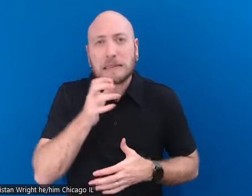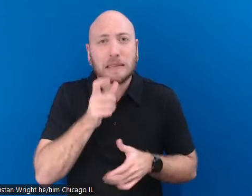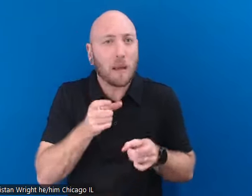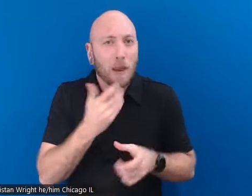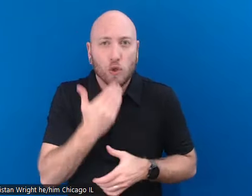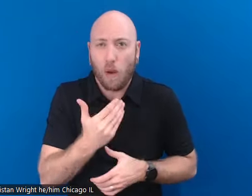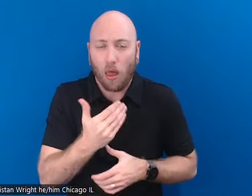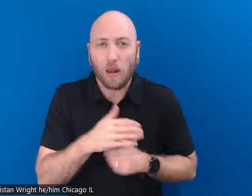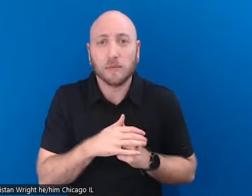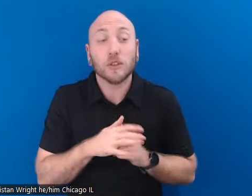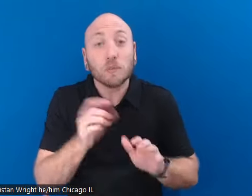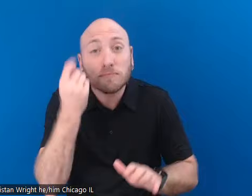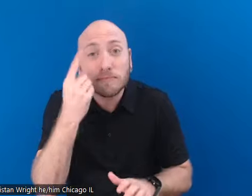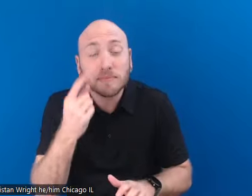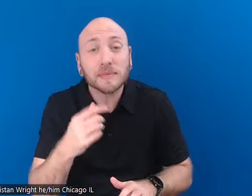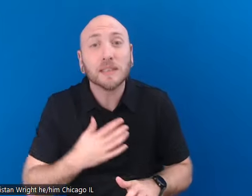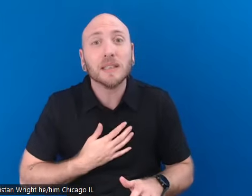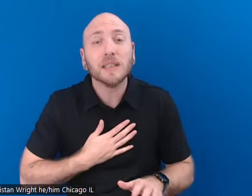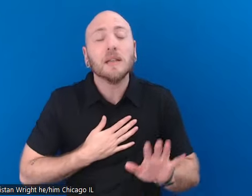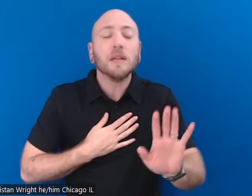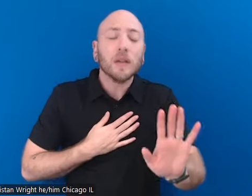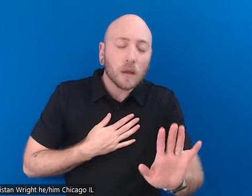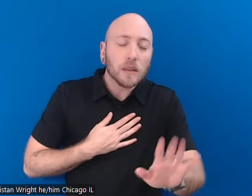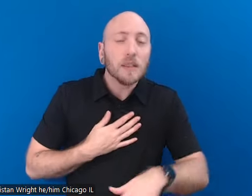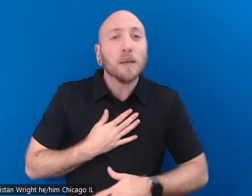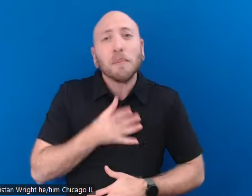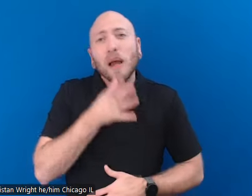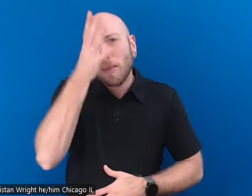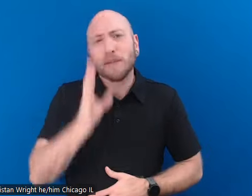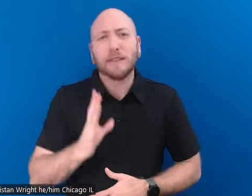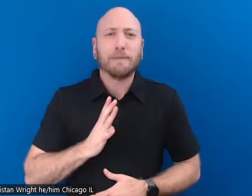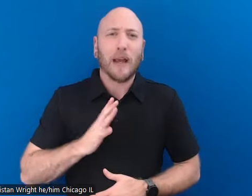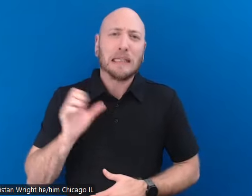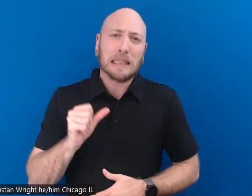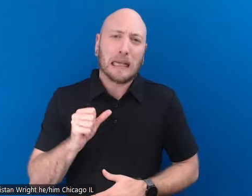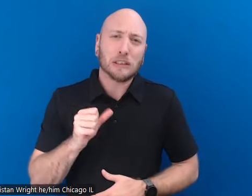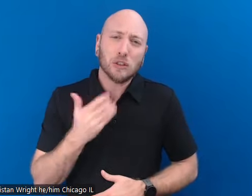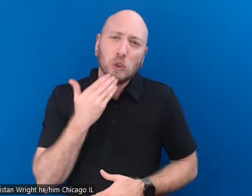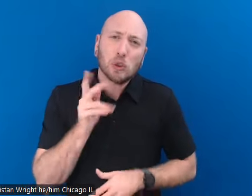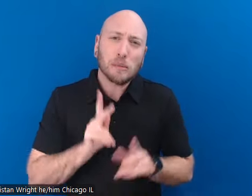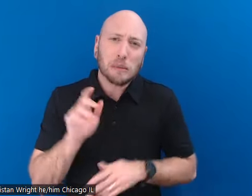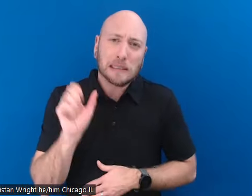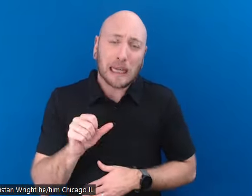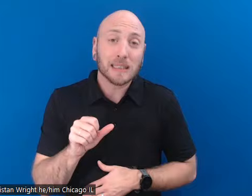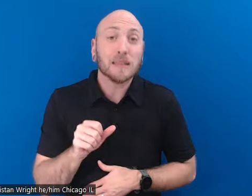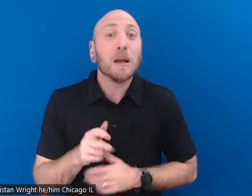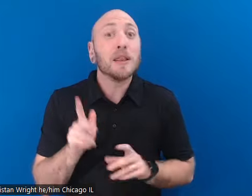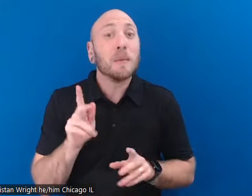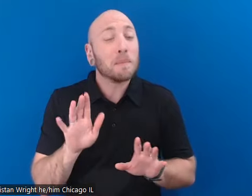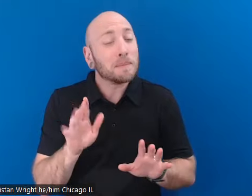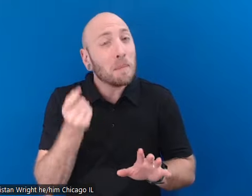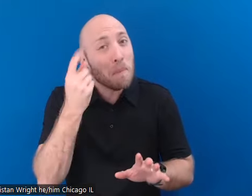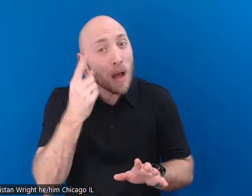only people, not that I don't love my parents, but those are like the two people that I really, really cared about. And to see them